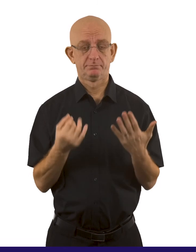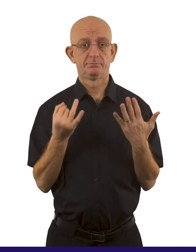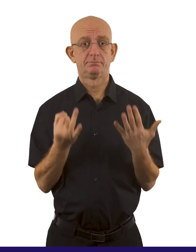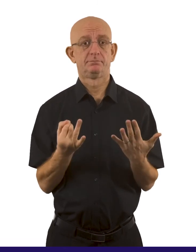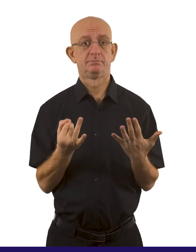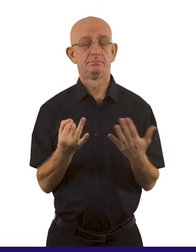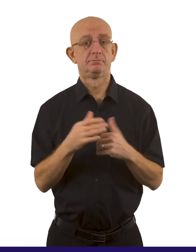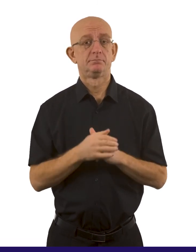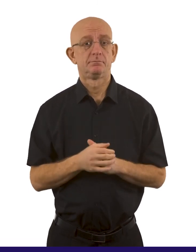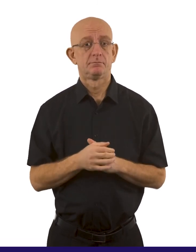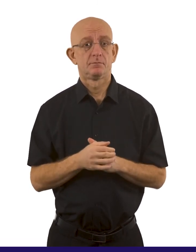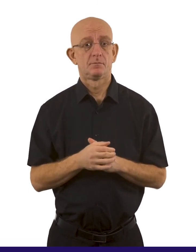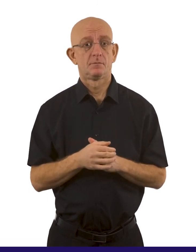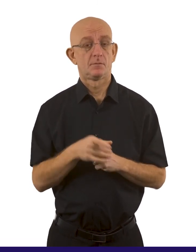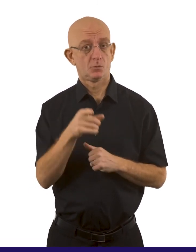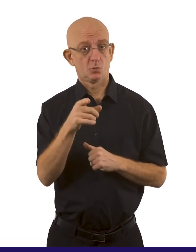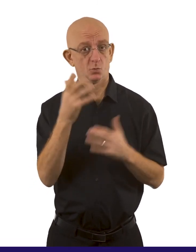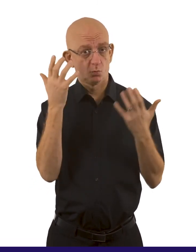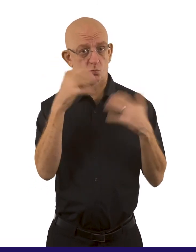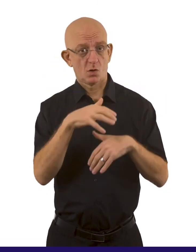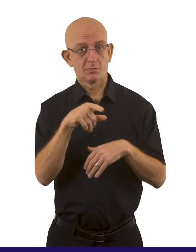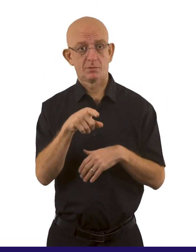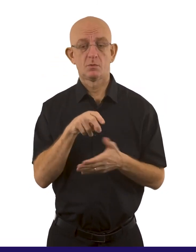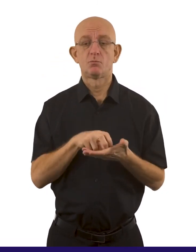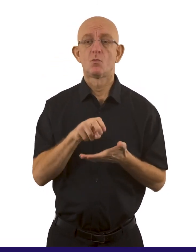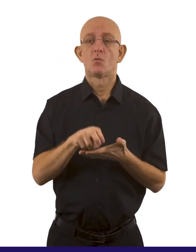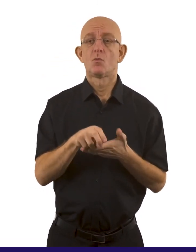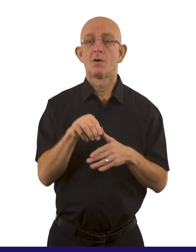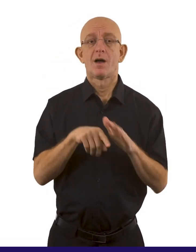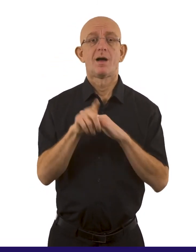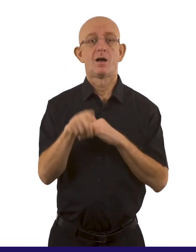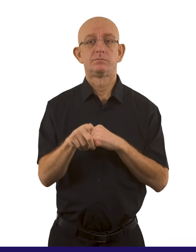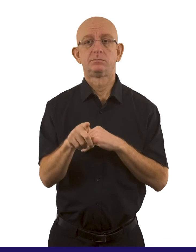Do you ever worry about being physically attacked by strangers?